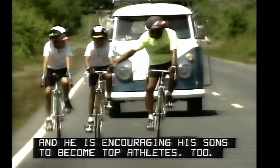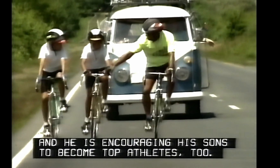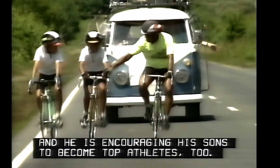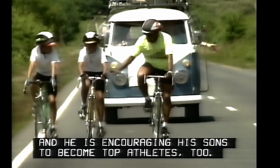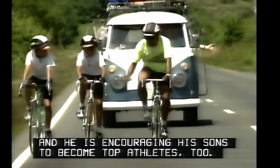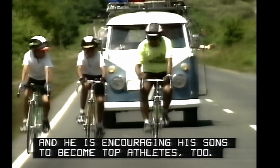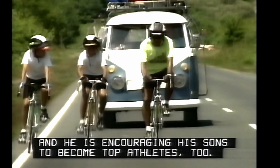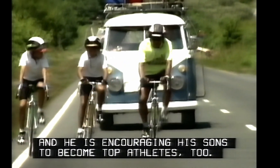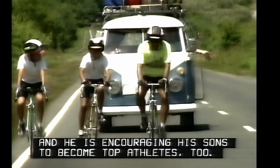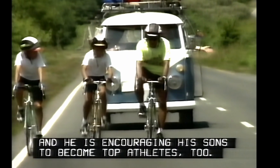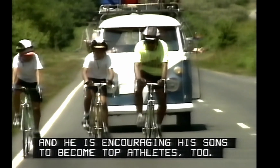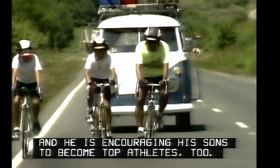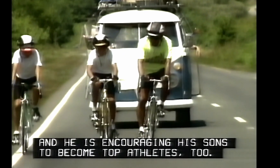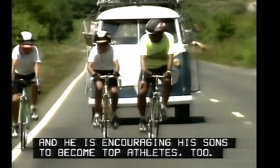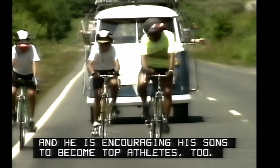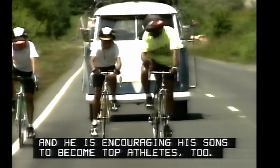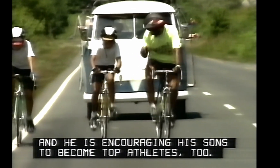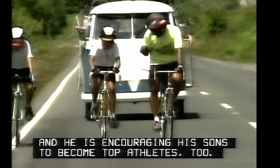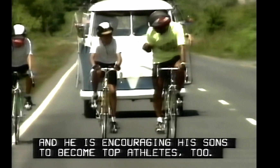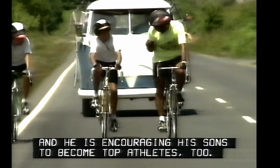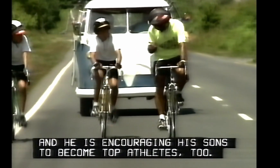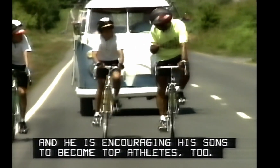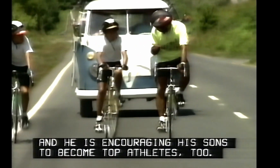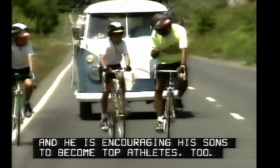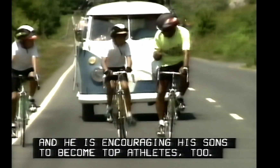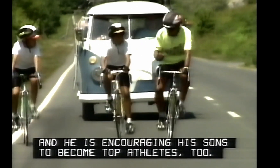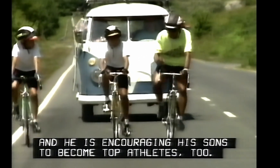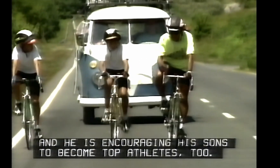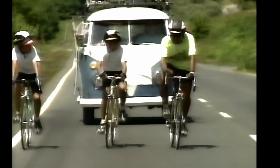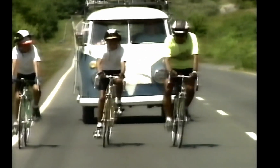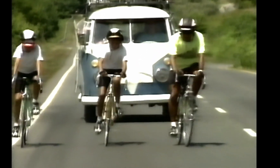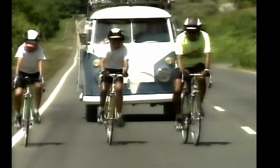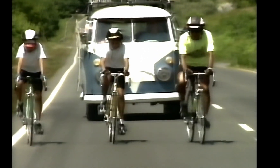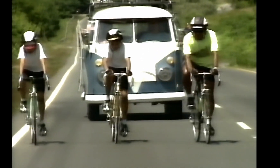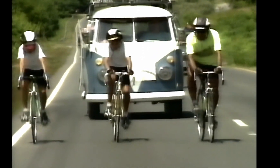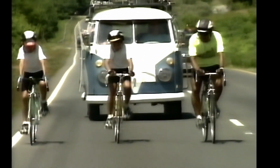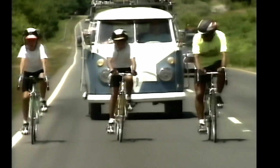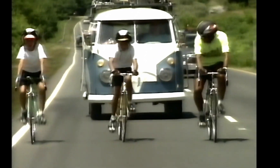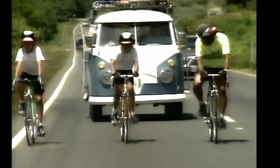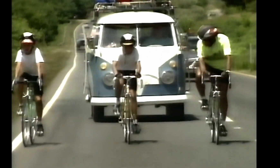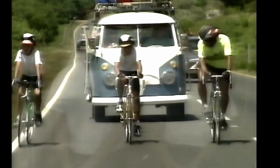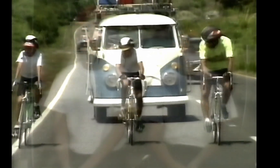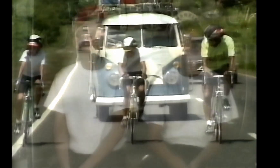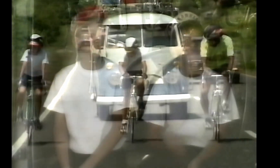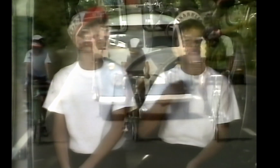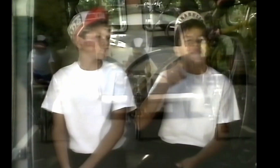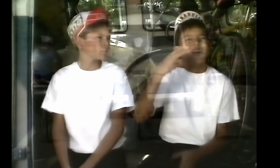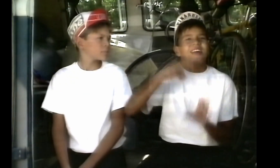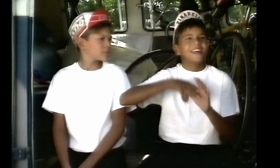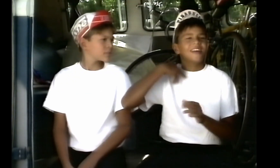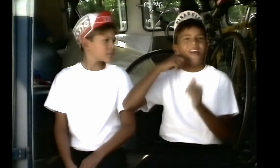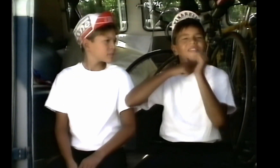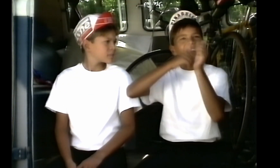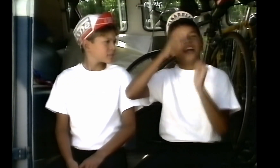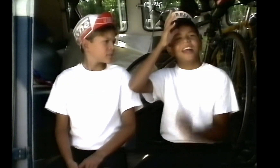were thirsty for cold water, but we couldn't drink it. It would have cramped our stomachs. The road was hot and the black tar burned